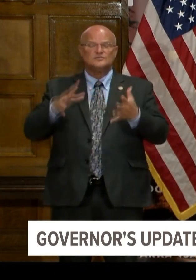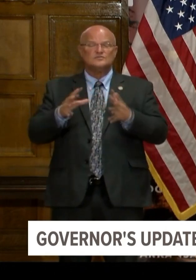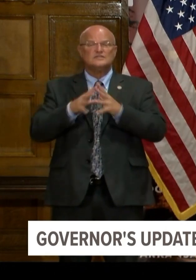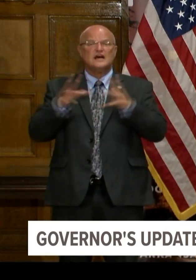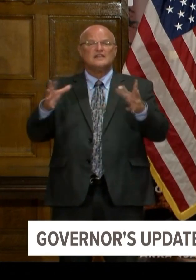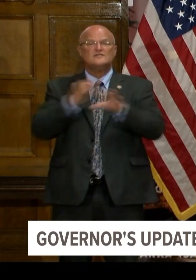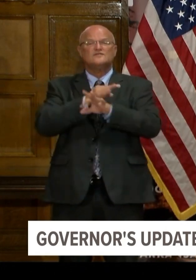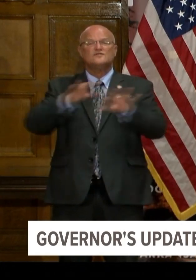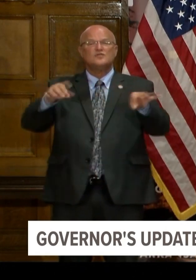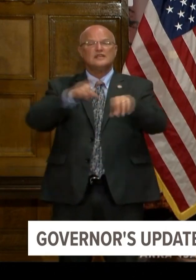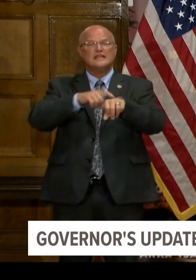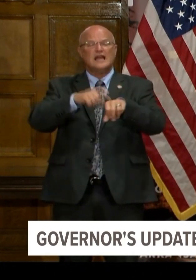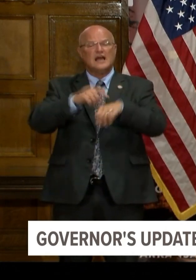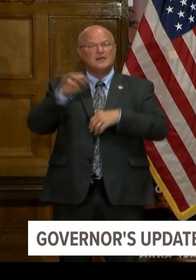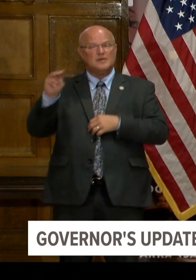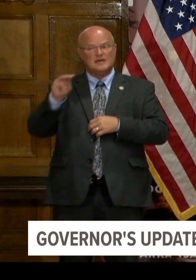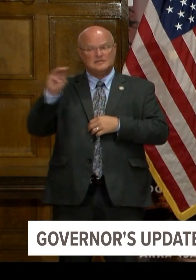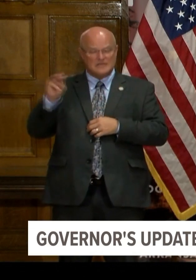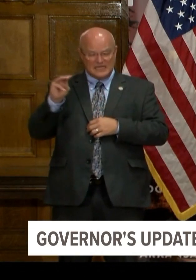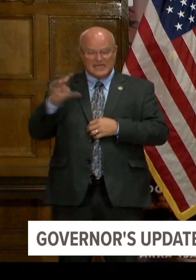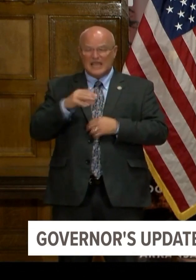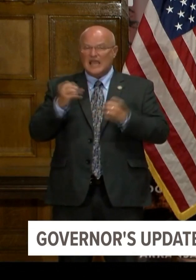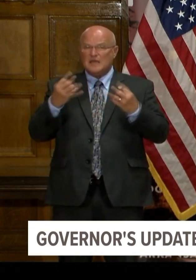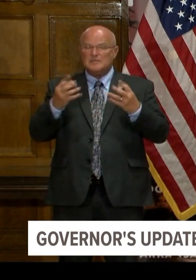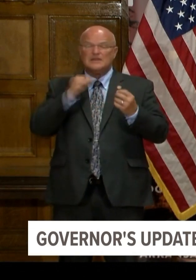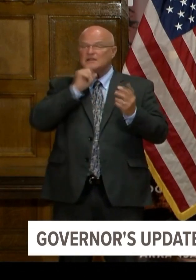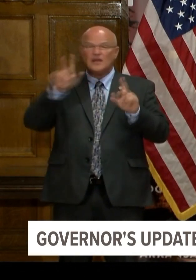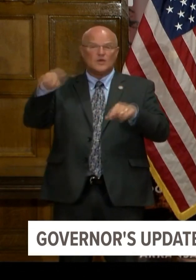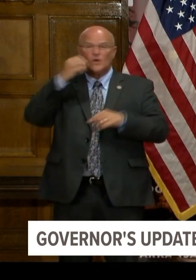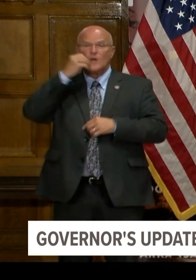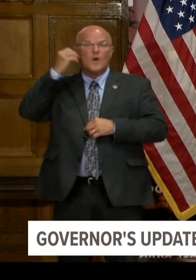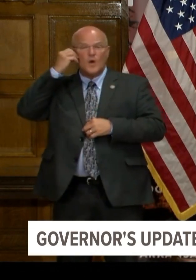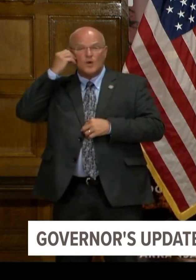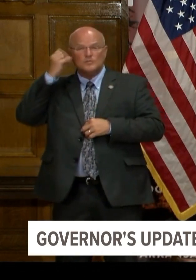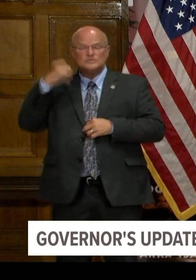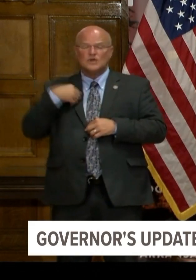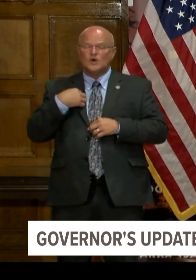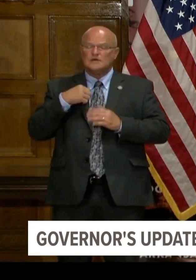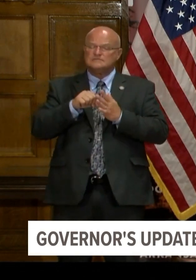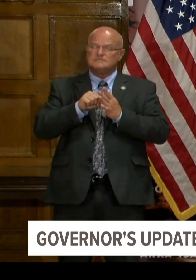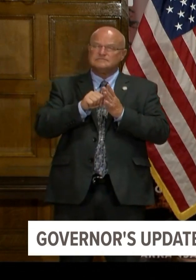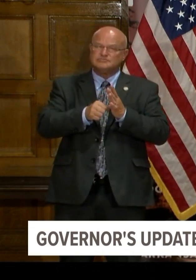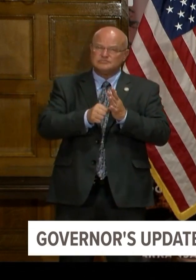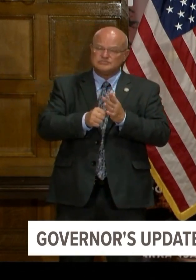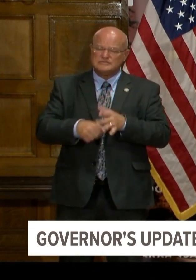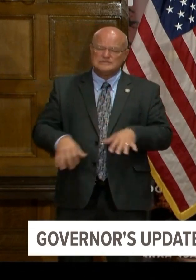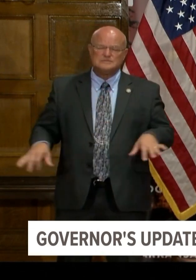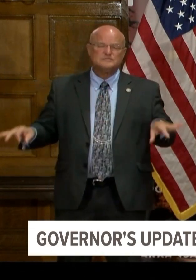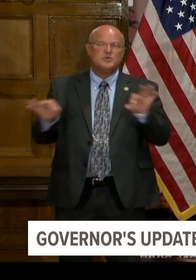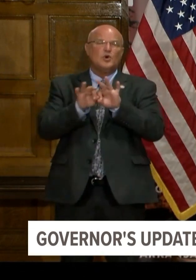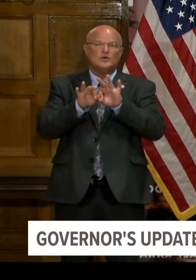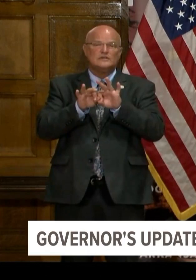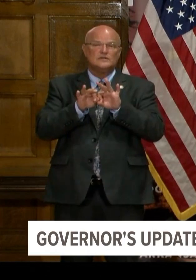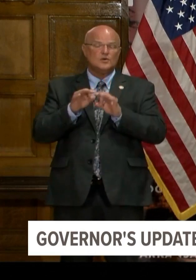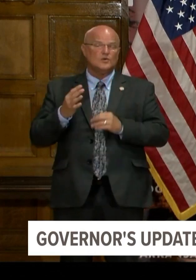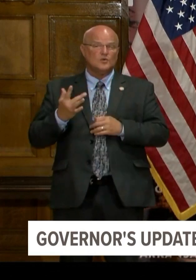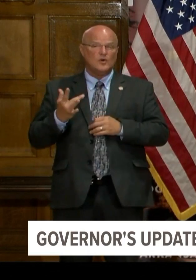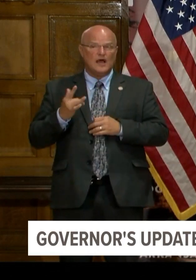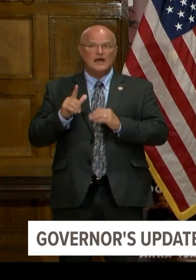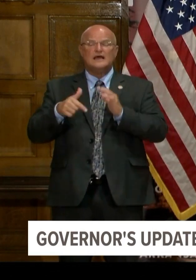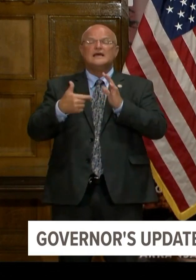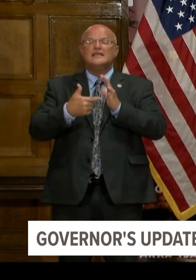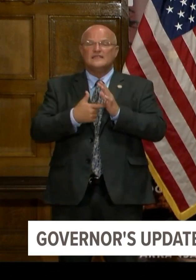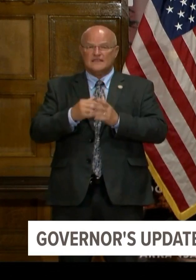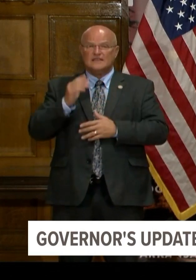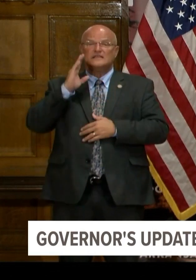of free time, and as mentioned, many are not going to be going home. So I cannot stress enough the importance of this, because this